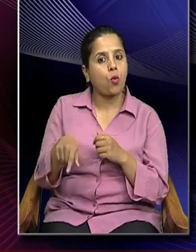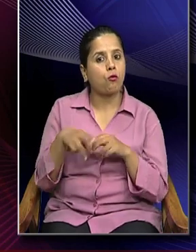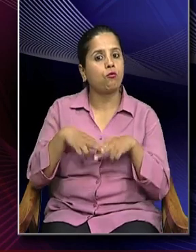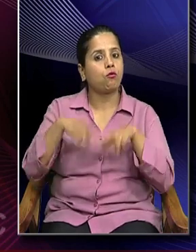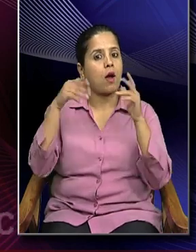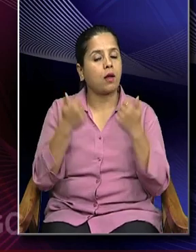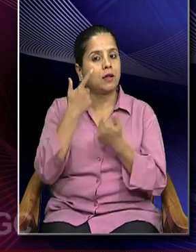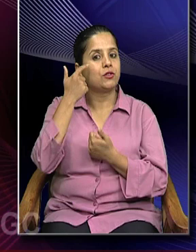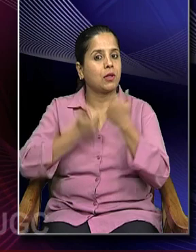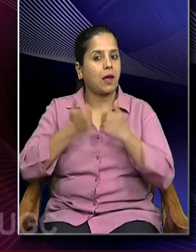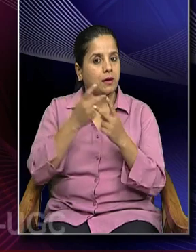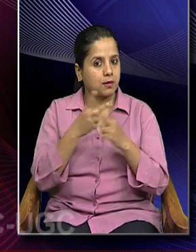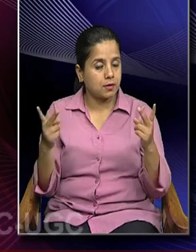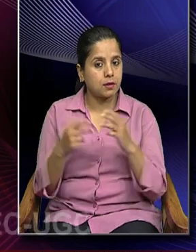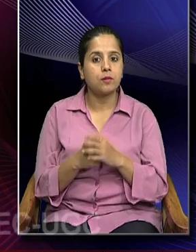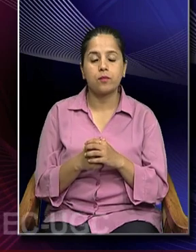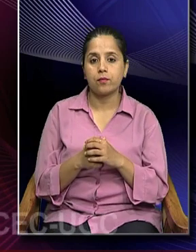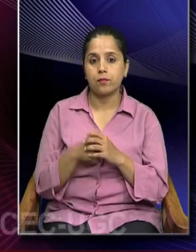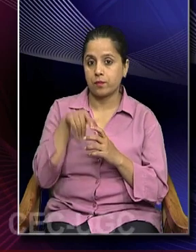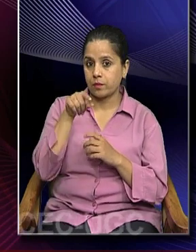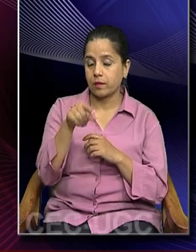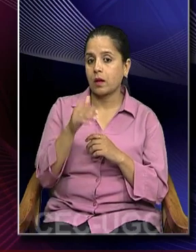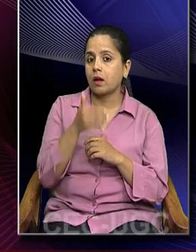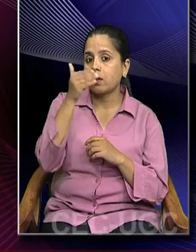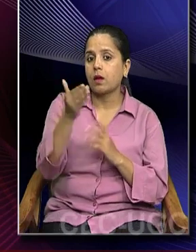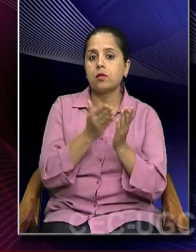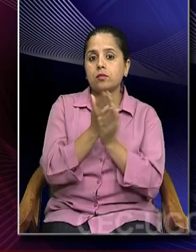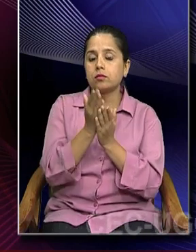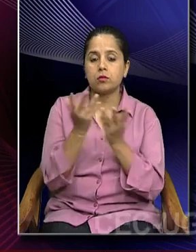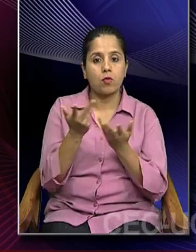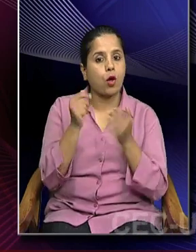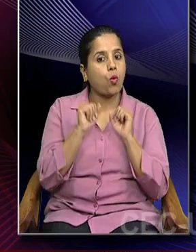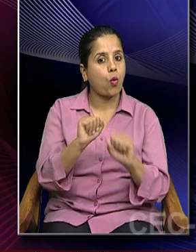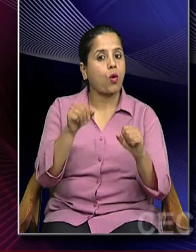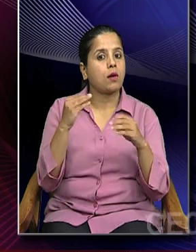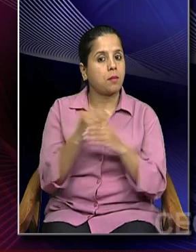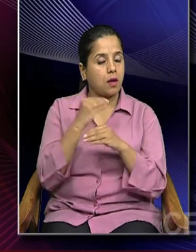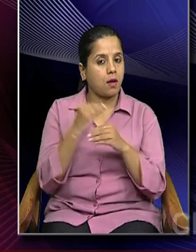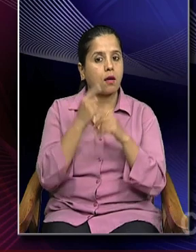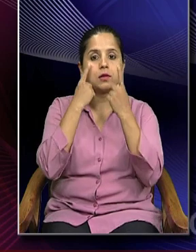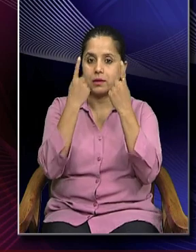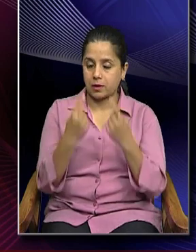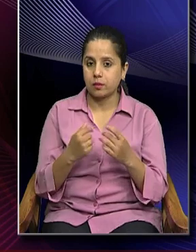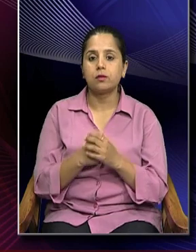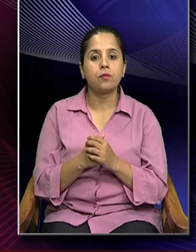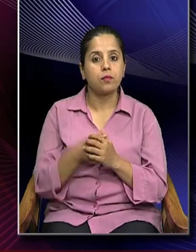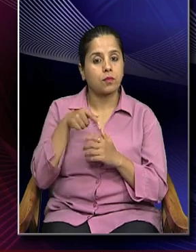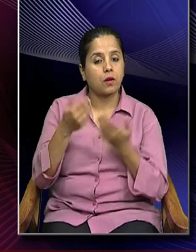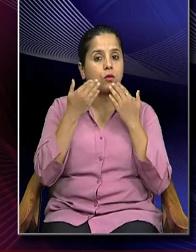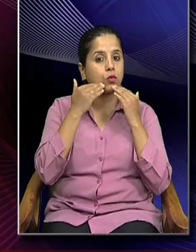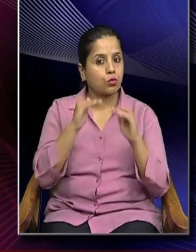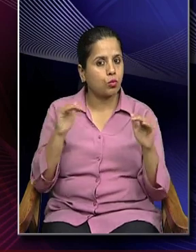final assessment. So, next method is your peer assessment. The